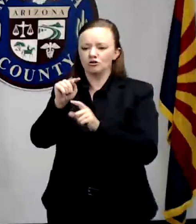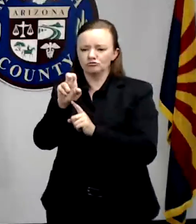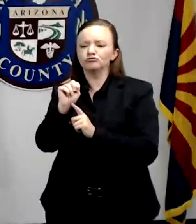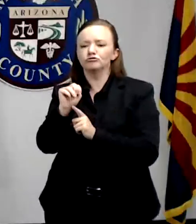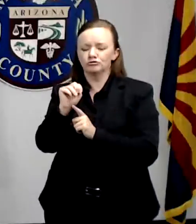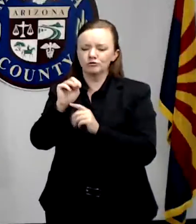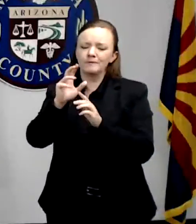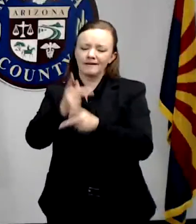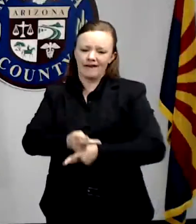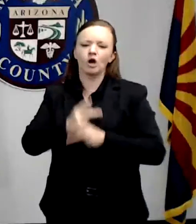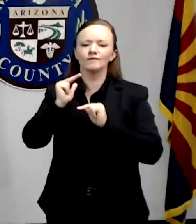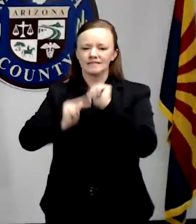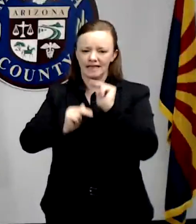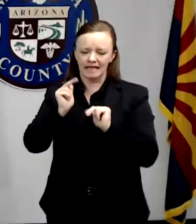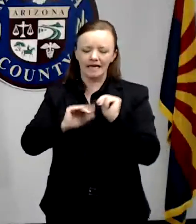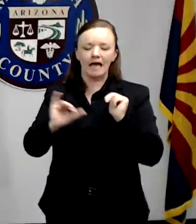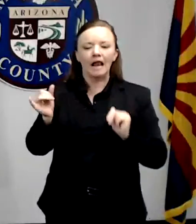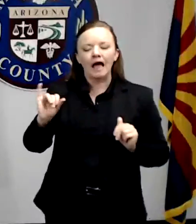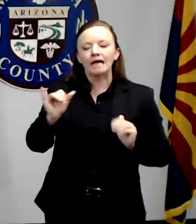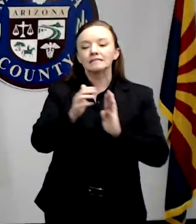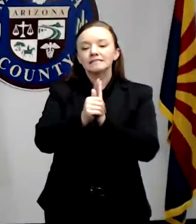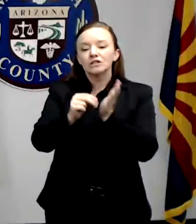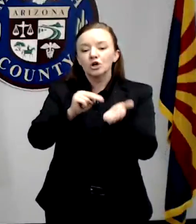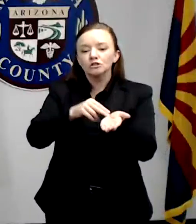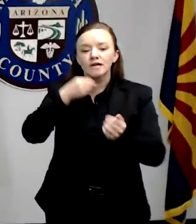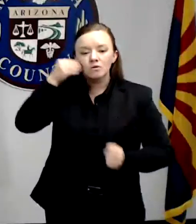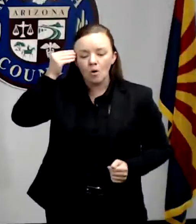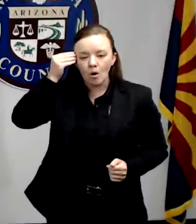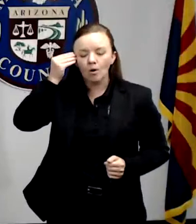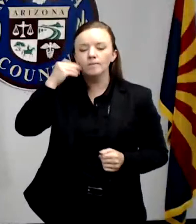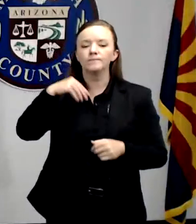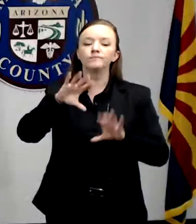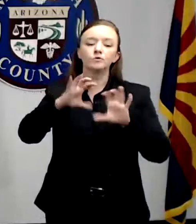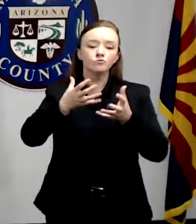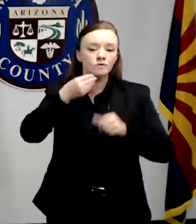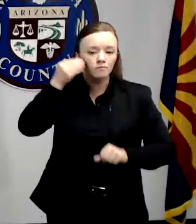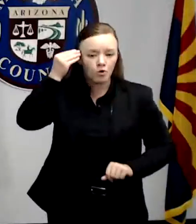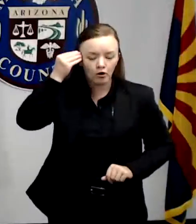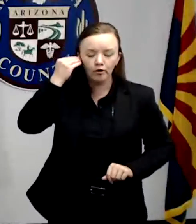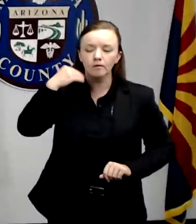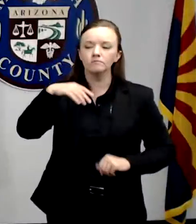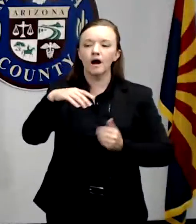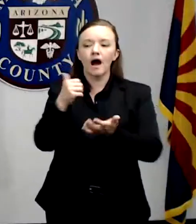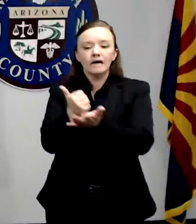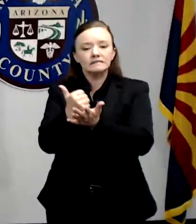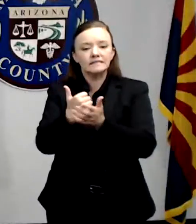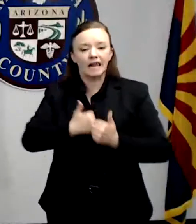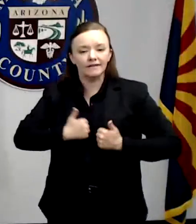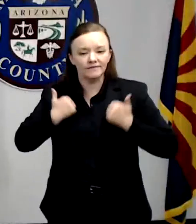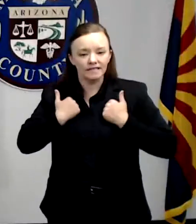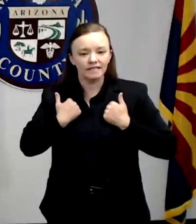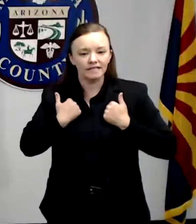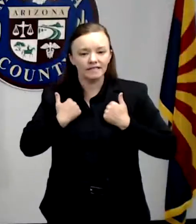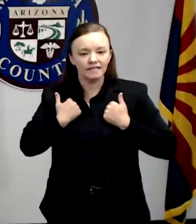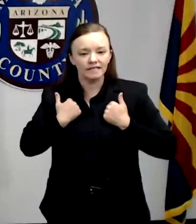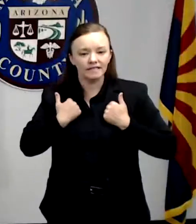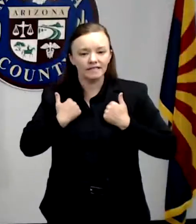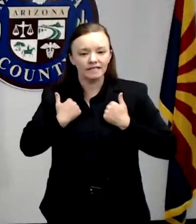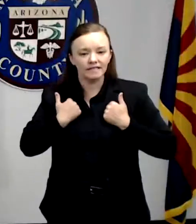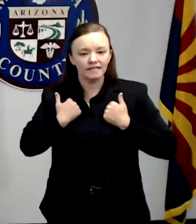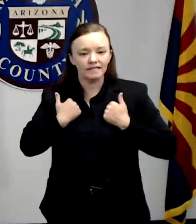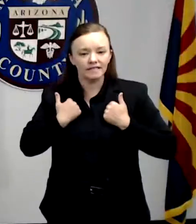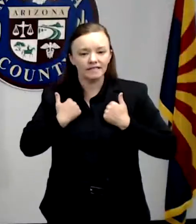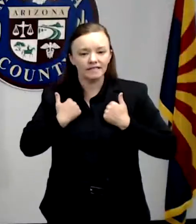which includes skilled nursing facilities, nursing homes, group homes, assisted living, all techs,